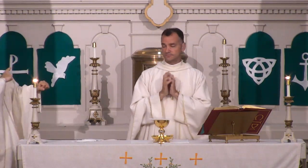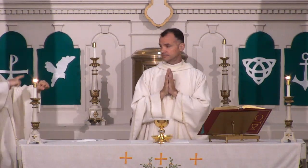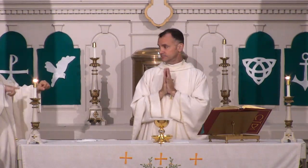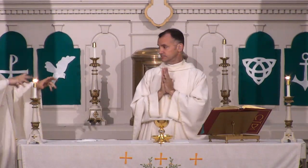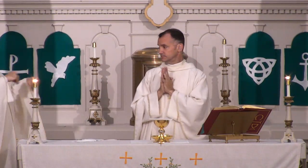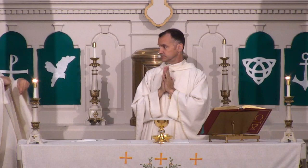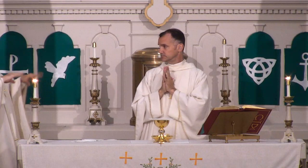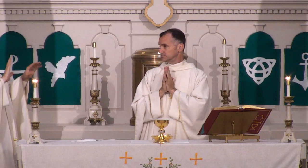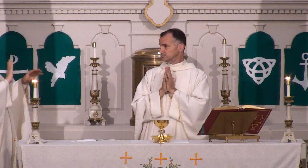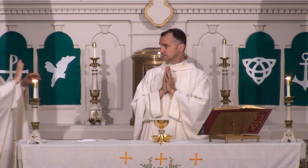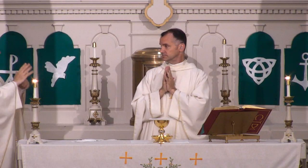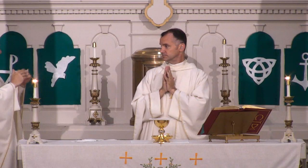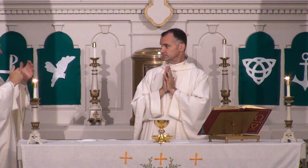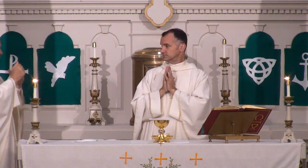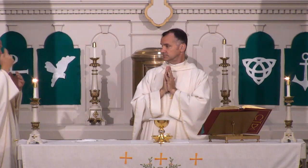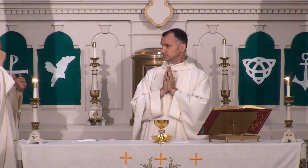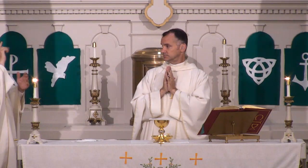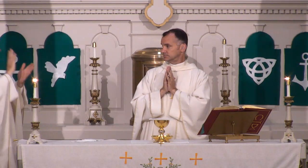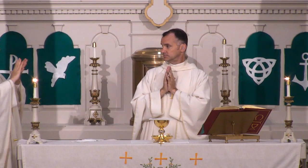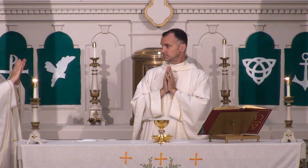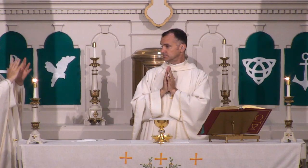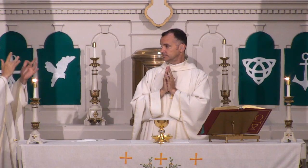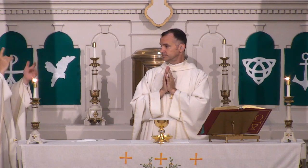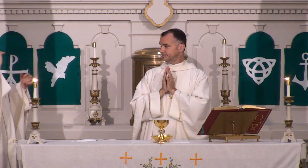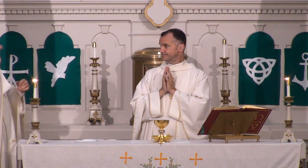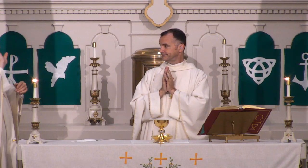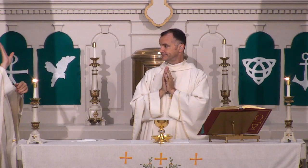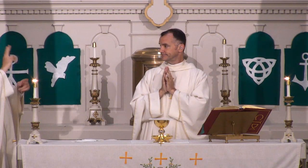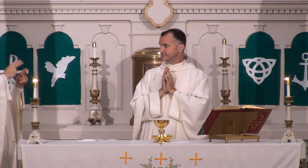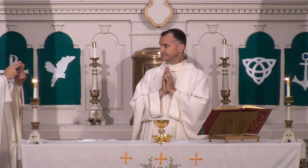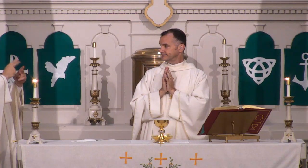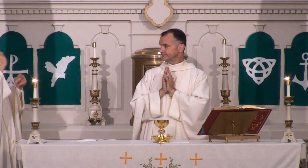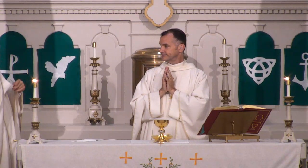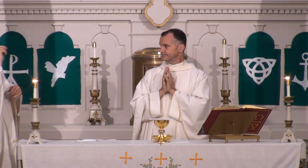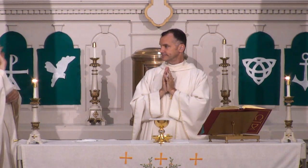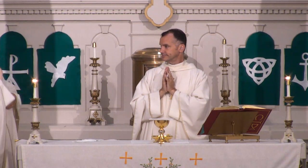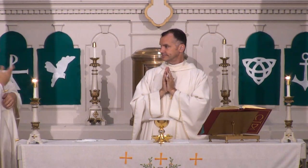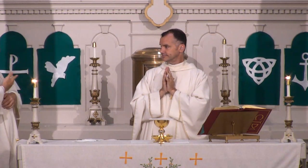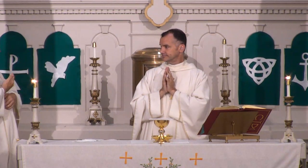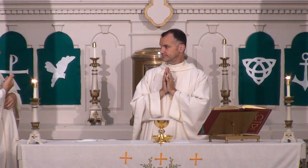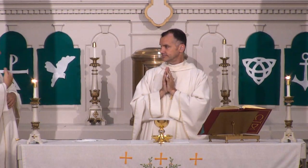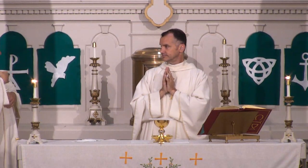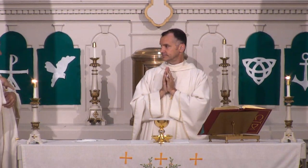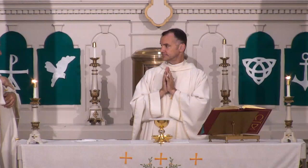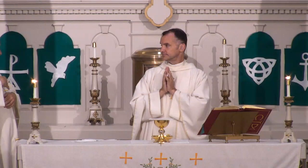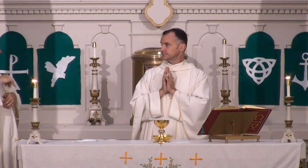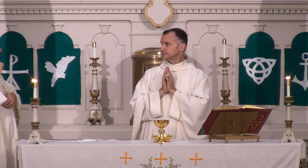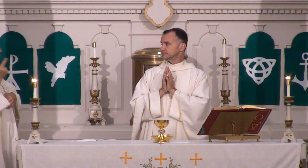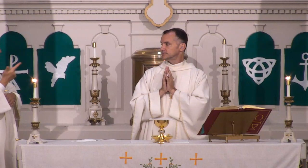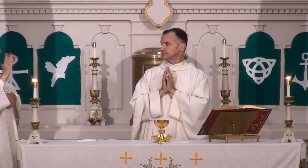the sacrifice at your hands for the praise and glory of his name, for our good and the good of all of his holy church.